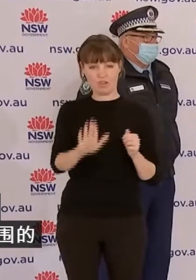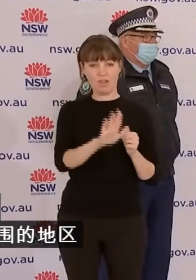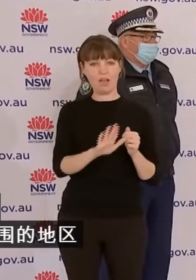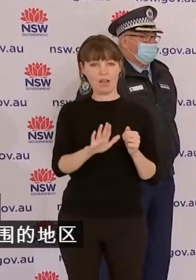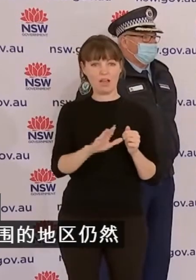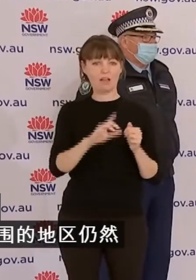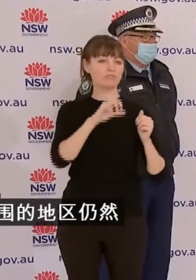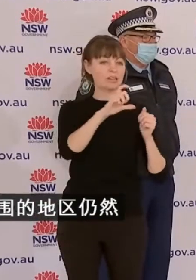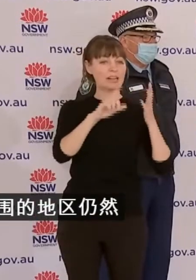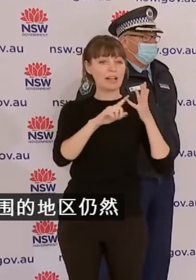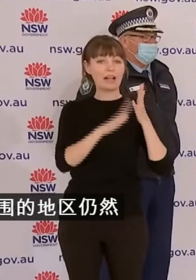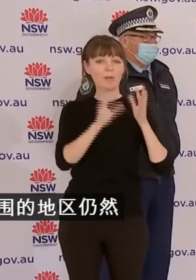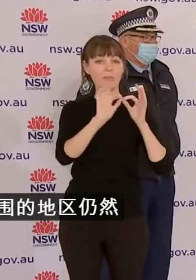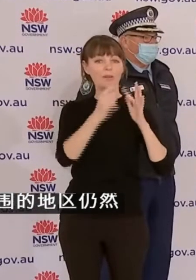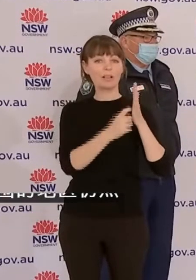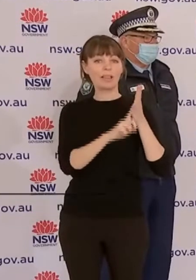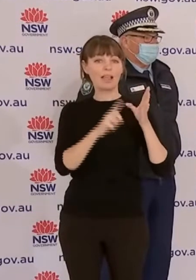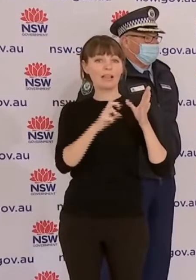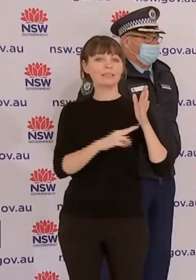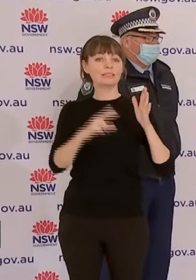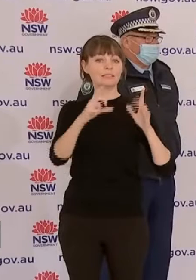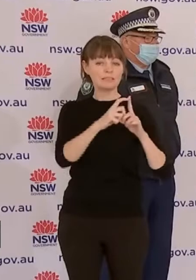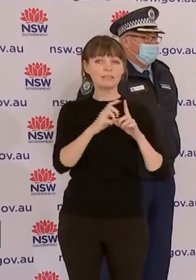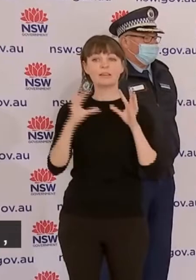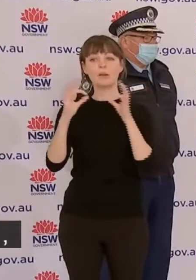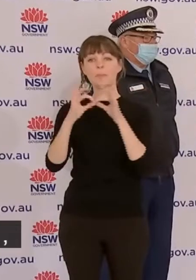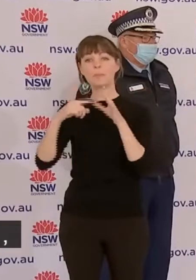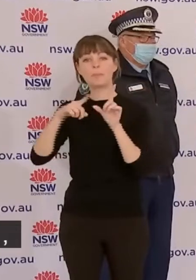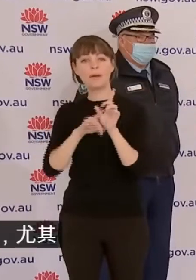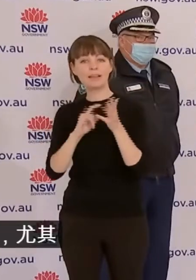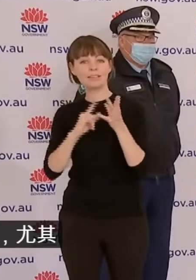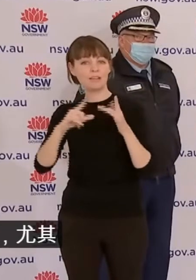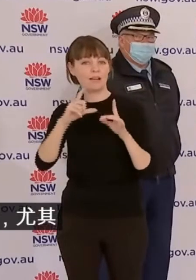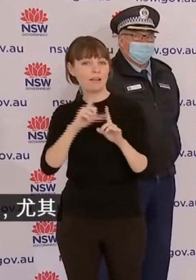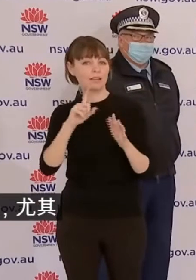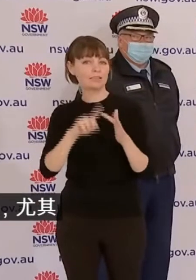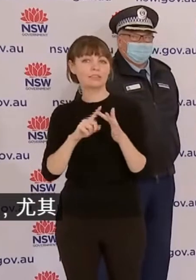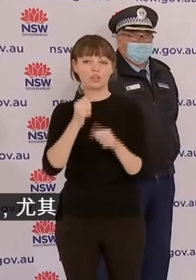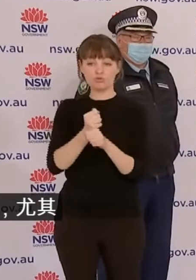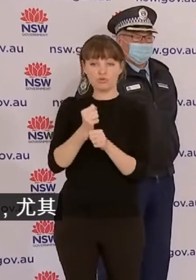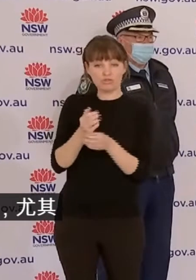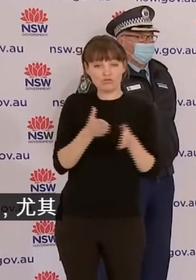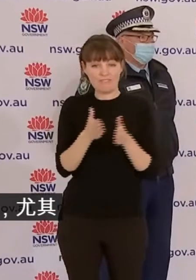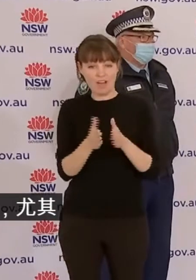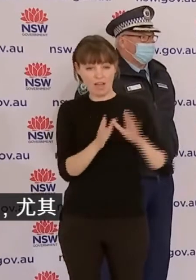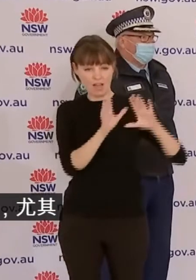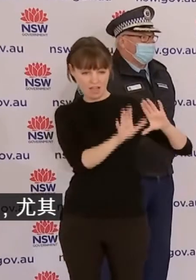around Cumberland are still very high, Bayside, Georges River, particularly the edges of those